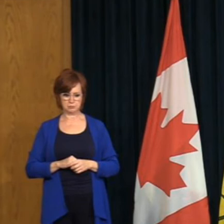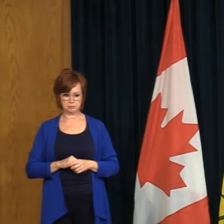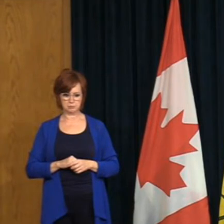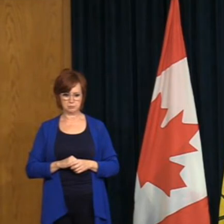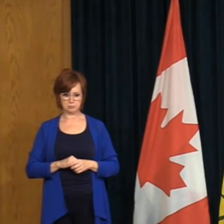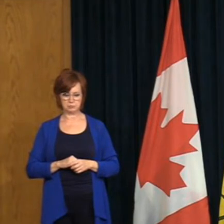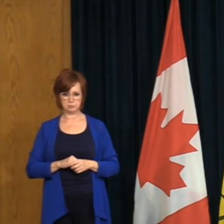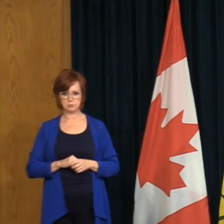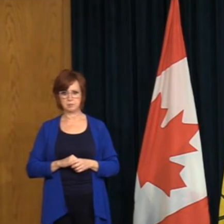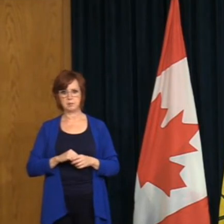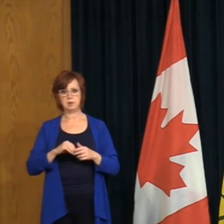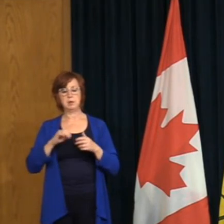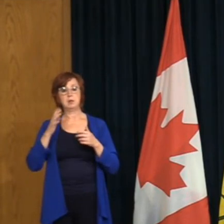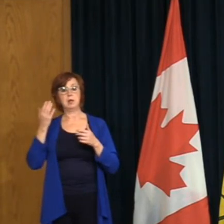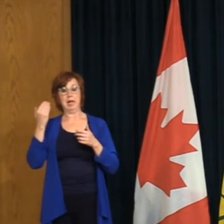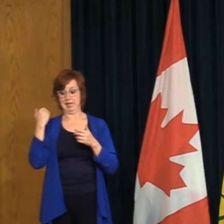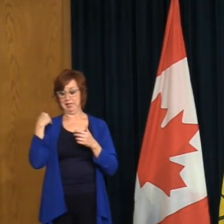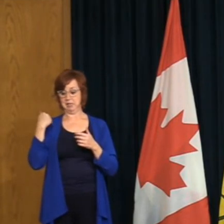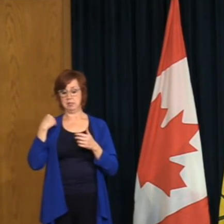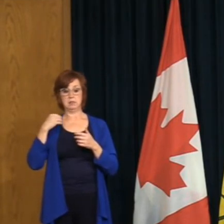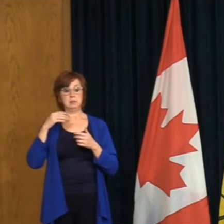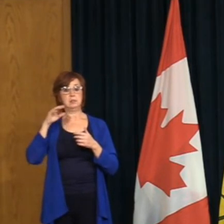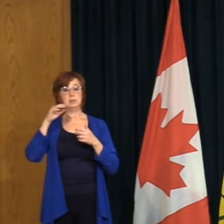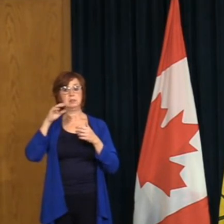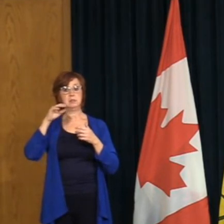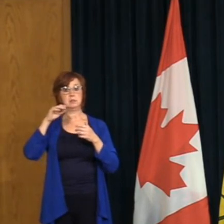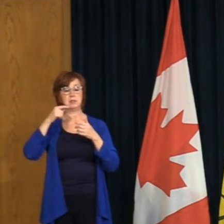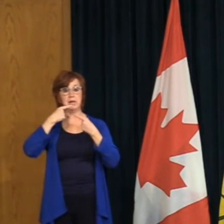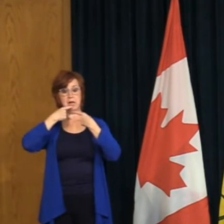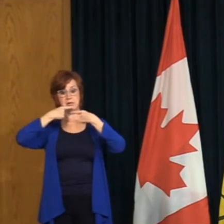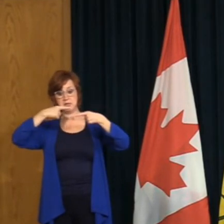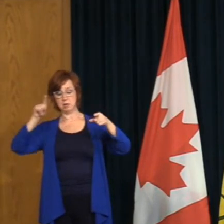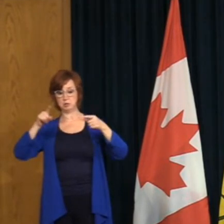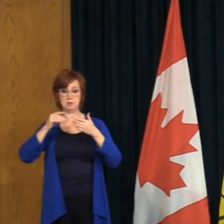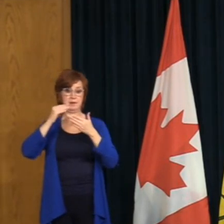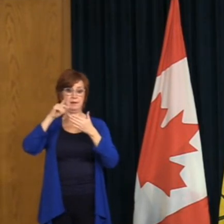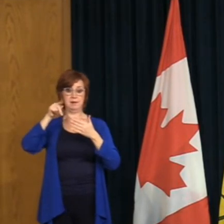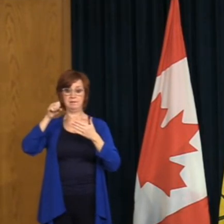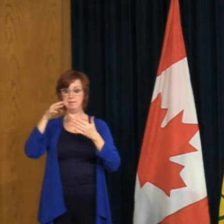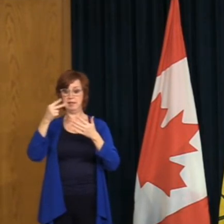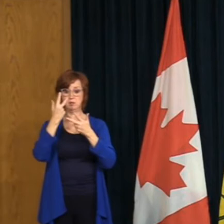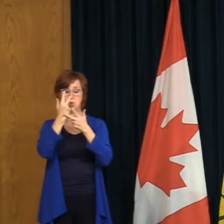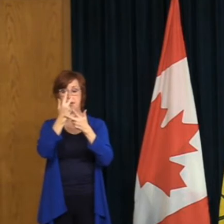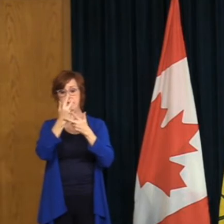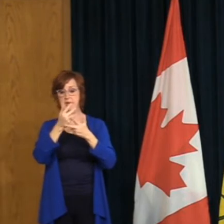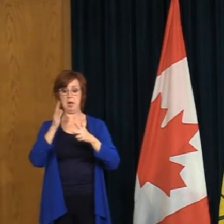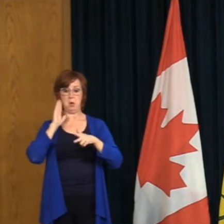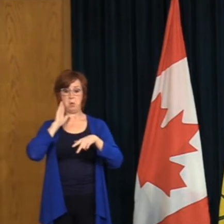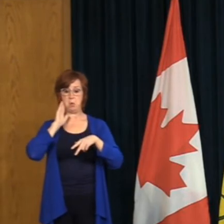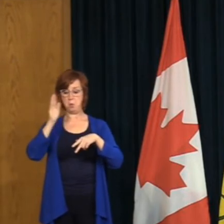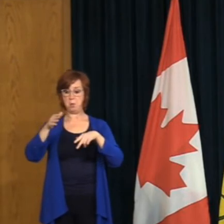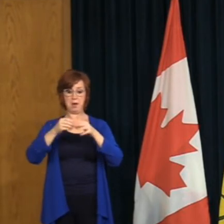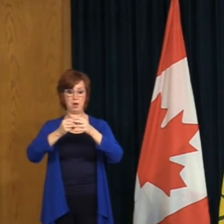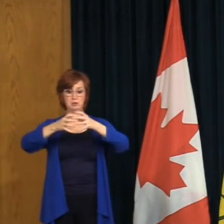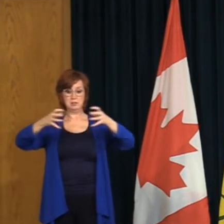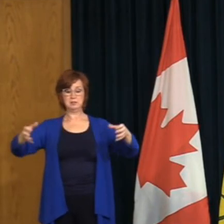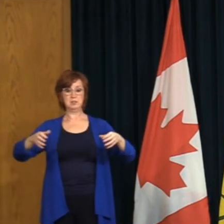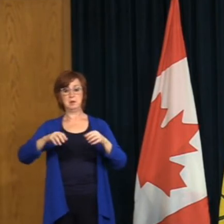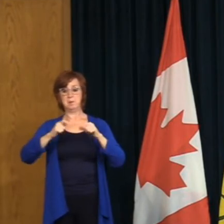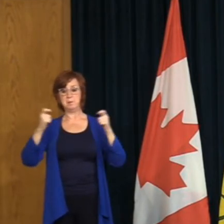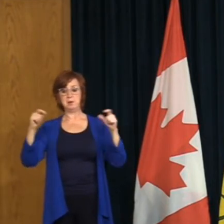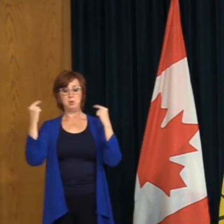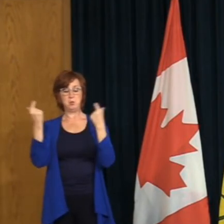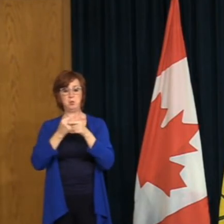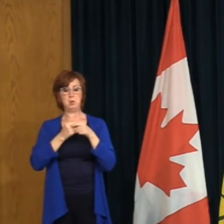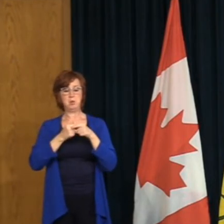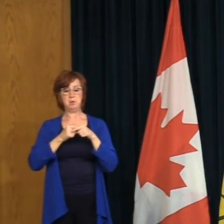contributed to this outbreak in Saskatoon, and will the province be putting the June 8th date on hold because of it? No. The June